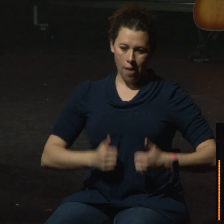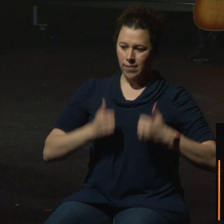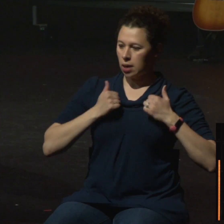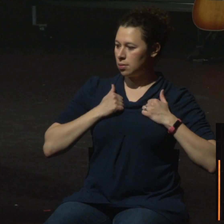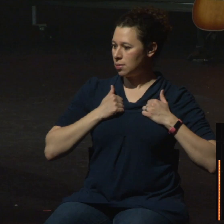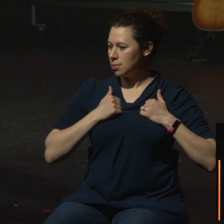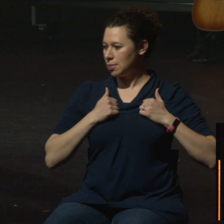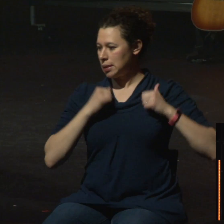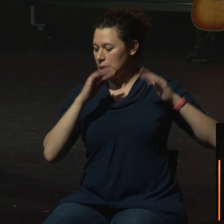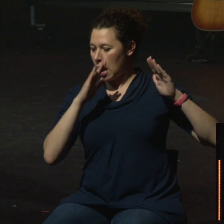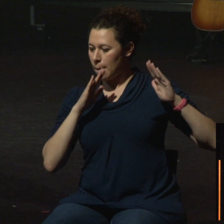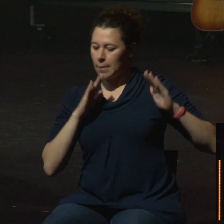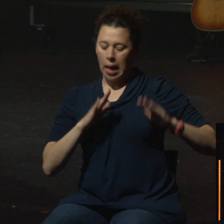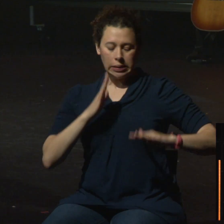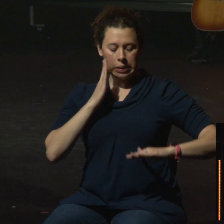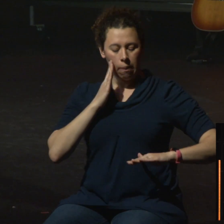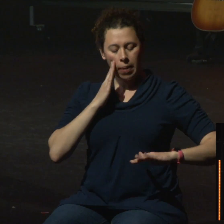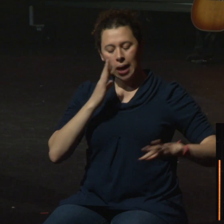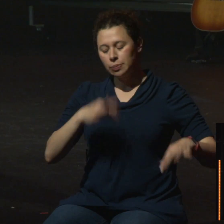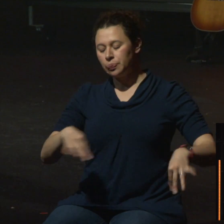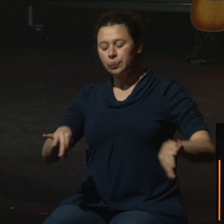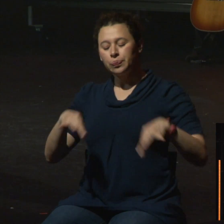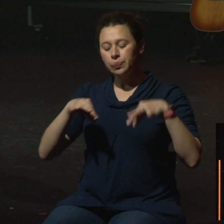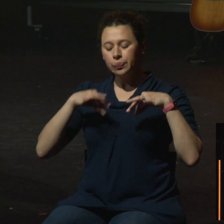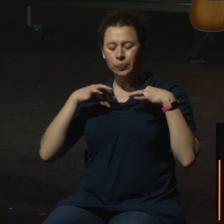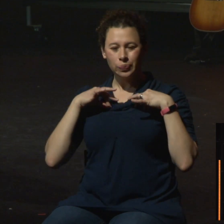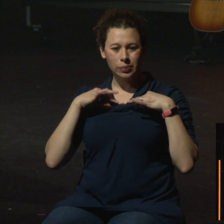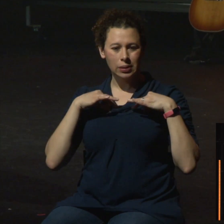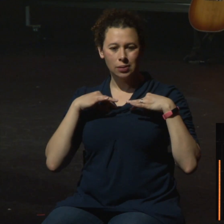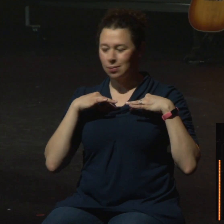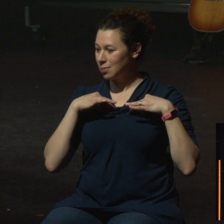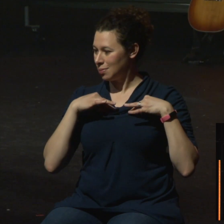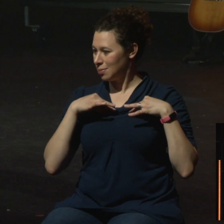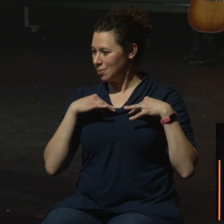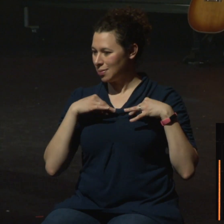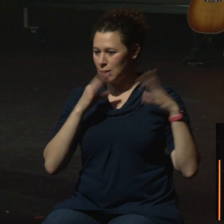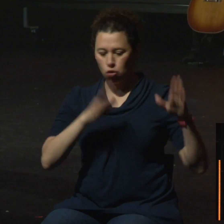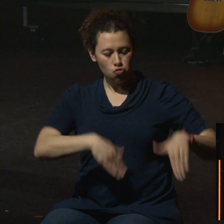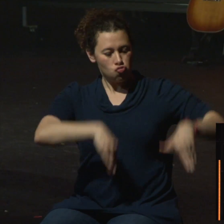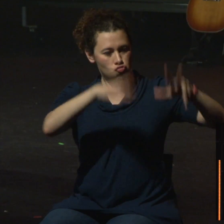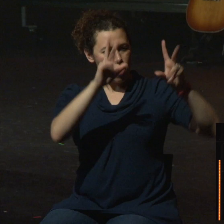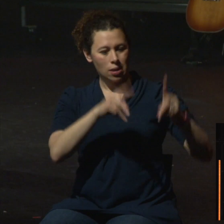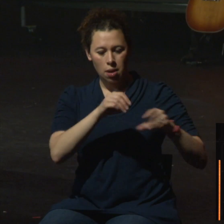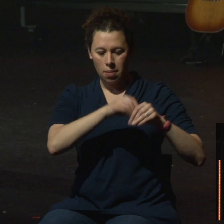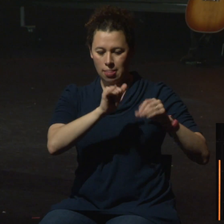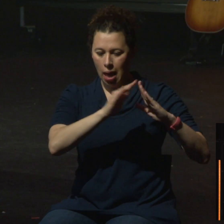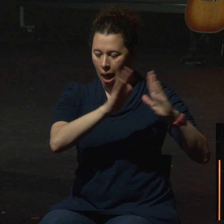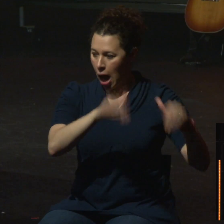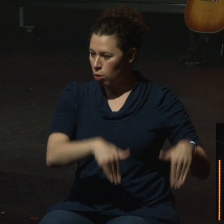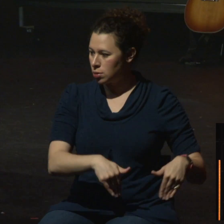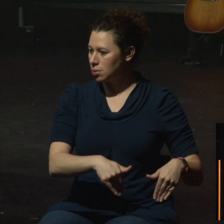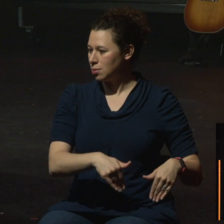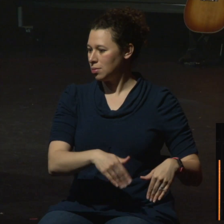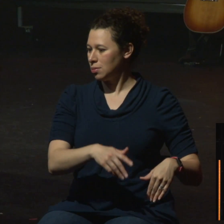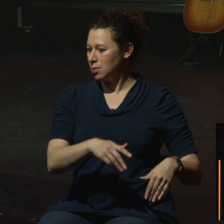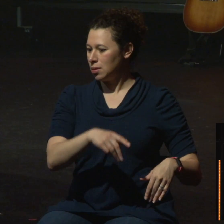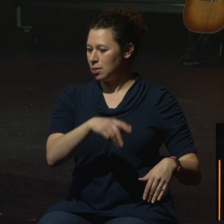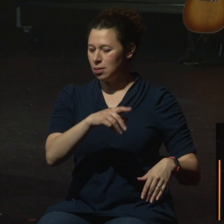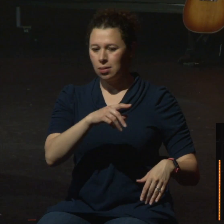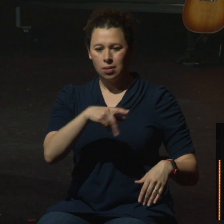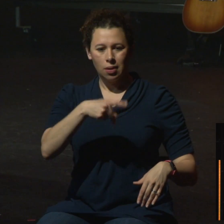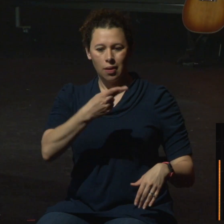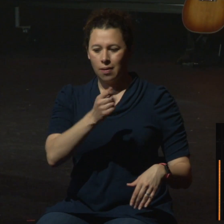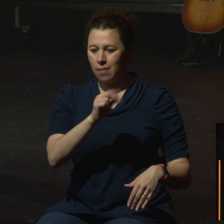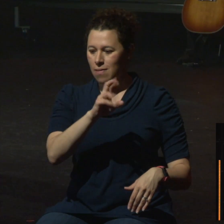amazing linen sheets, you name it. He's raised up in the house. We know this story. Pharaoh puts out a call